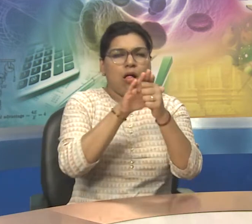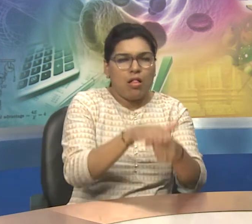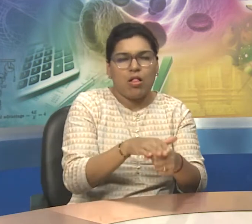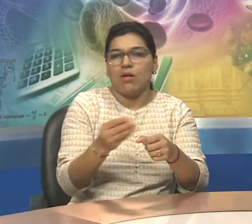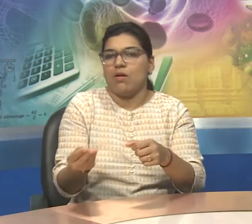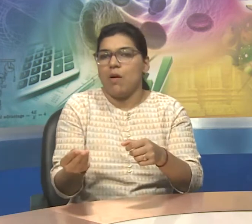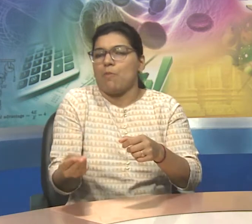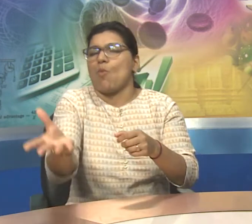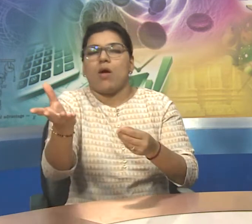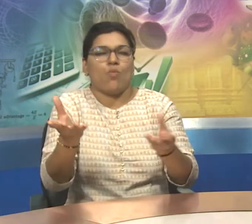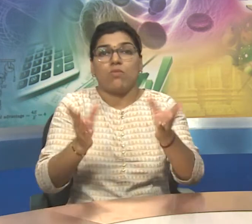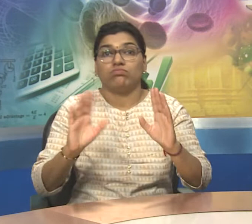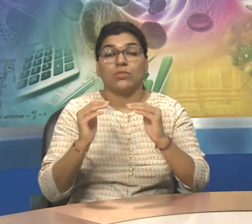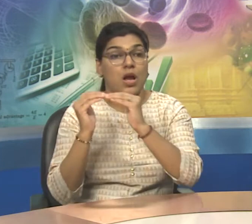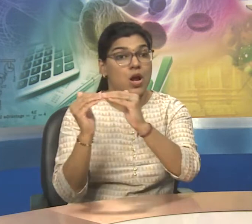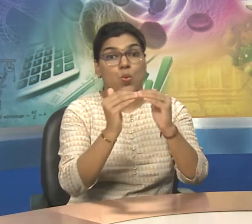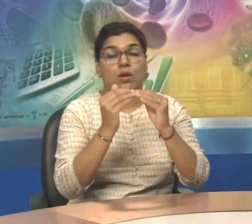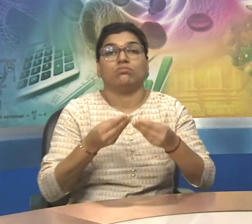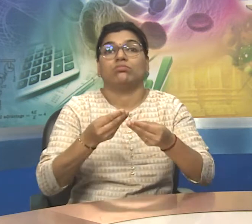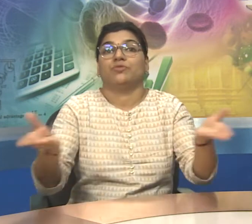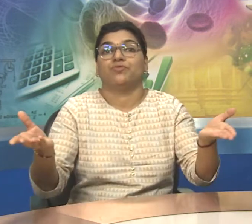There are different constitutions